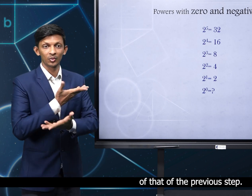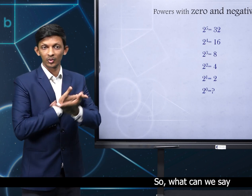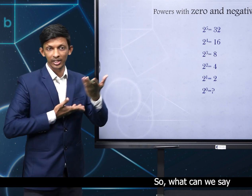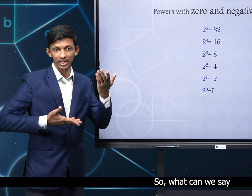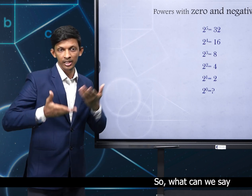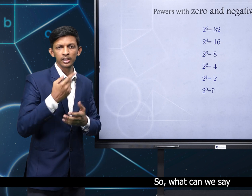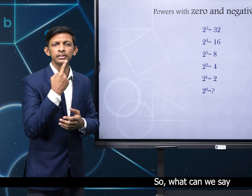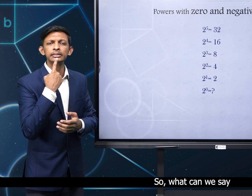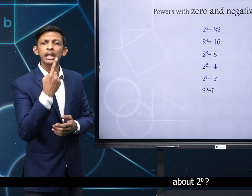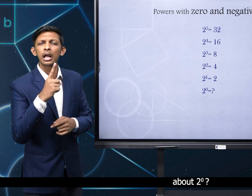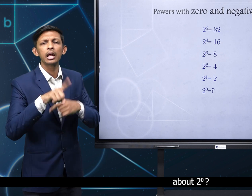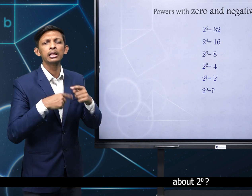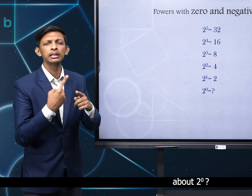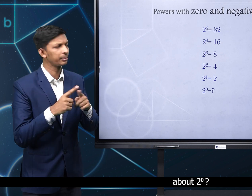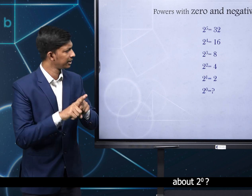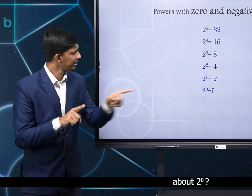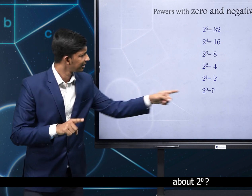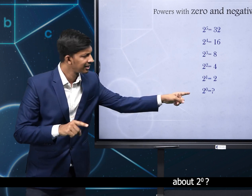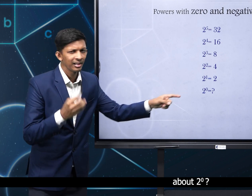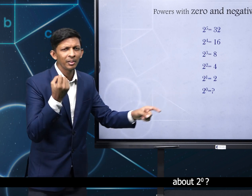So, what can we say about 2 to the power of 0?